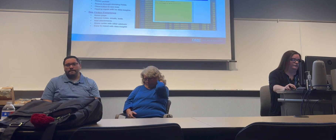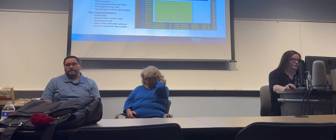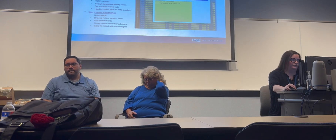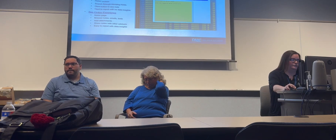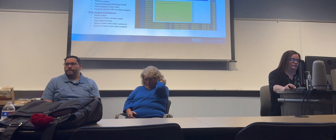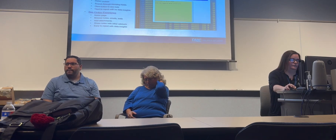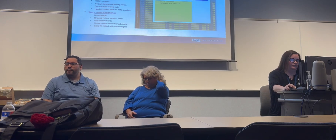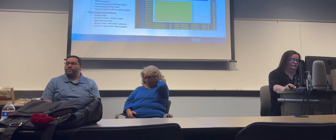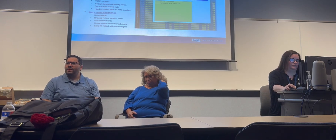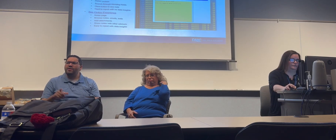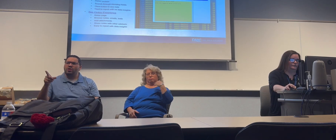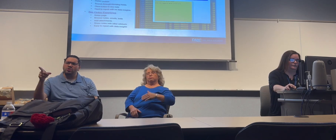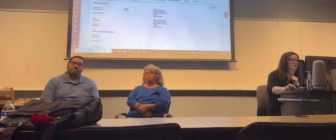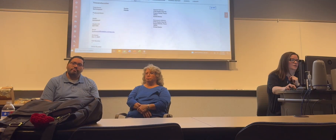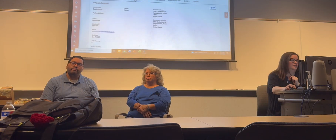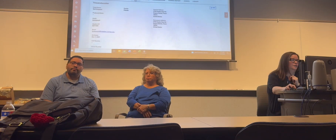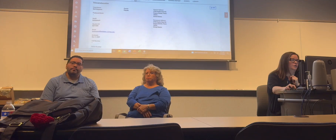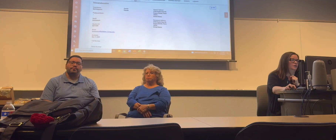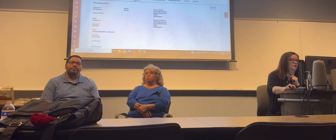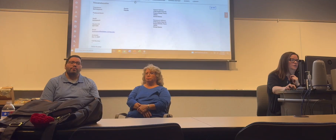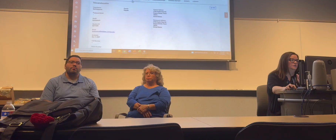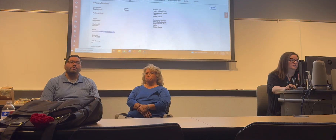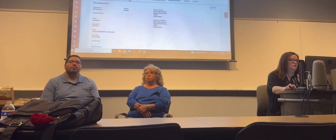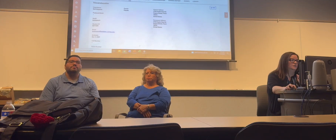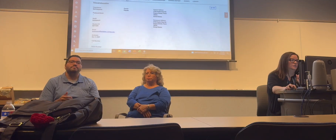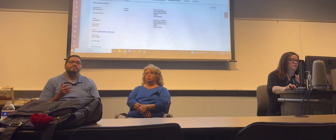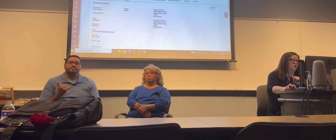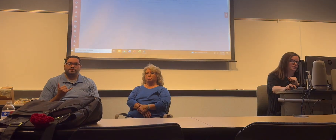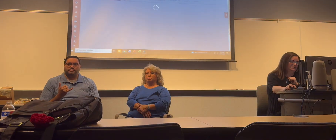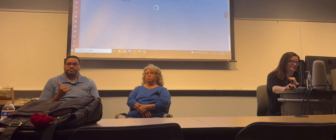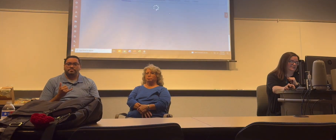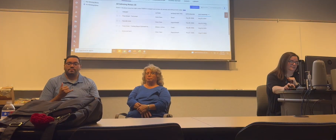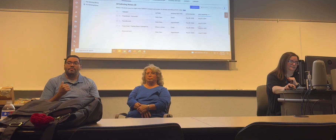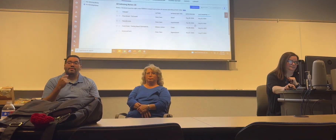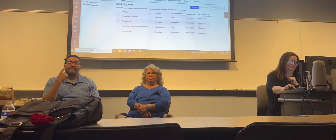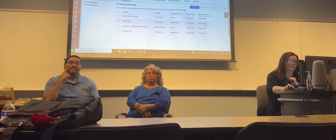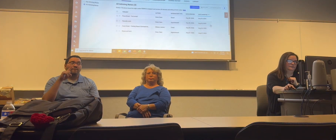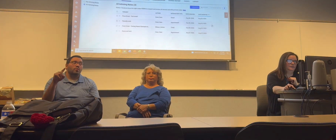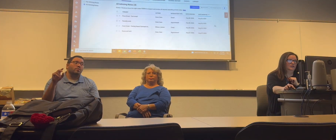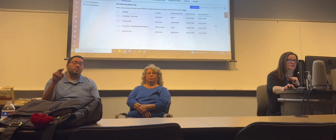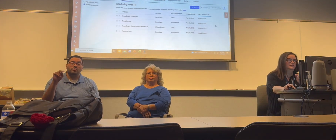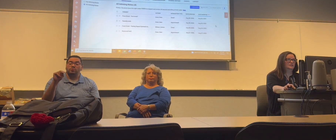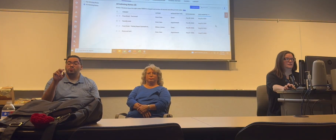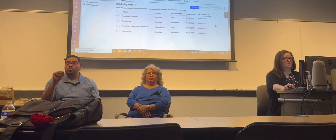So is there gonna be a way to filter? For notes,